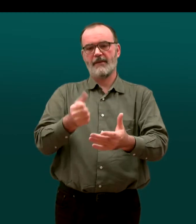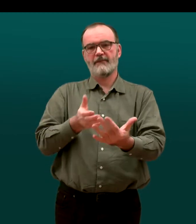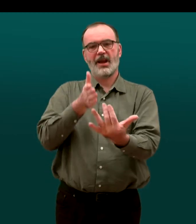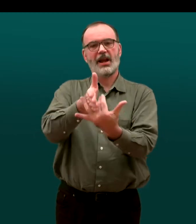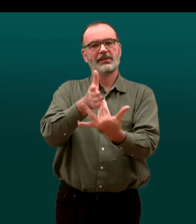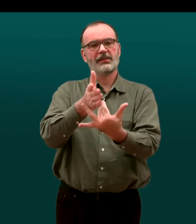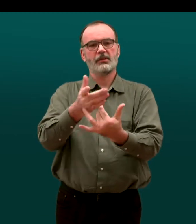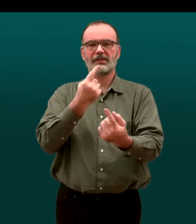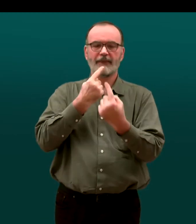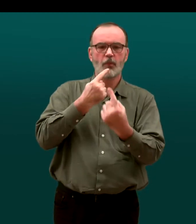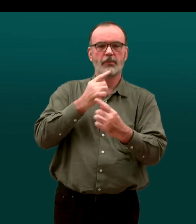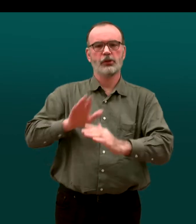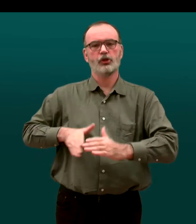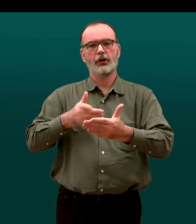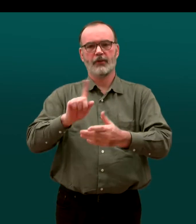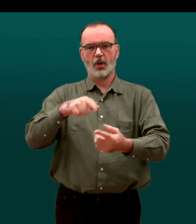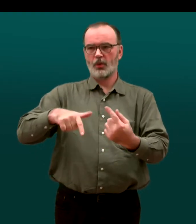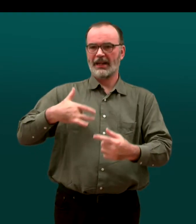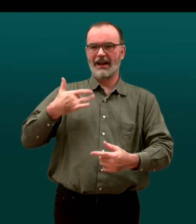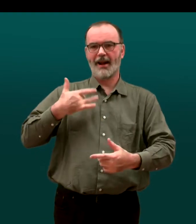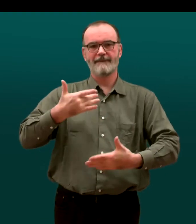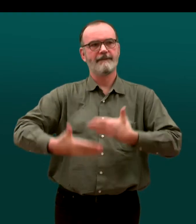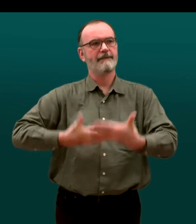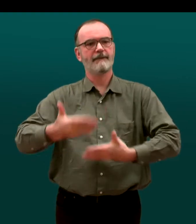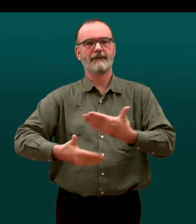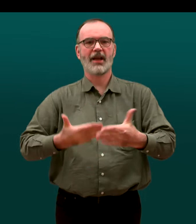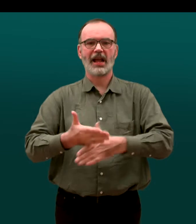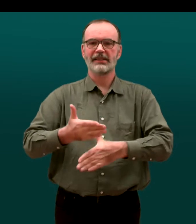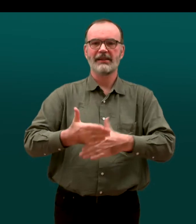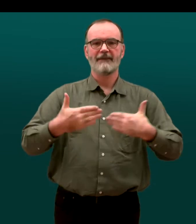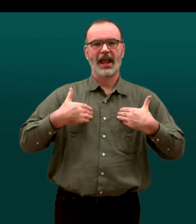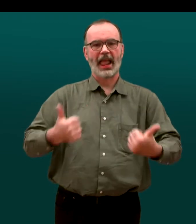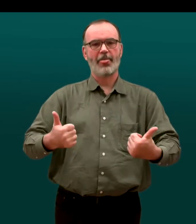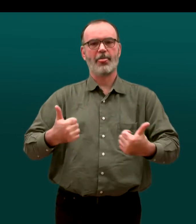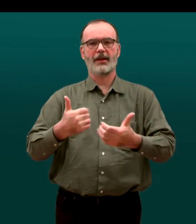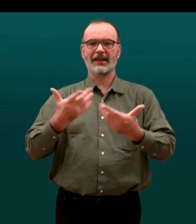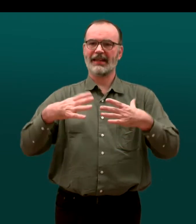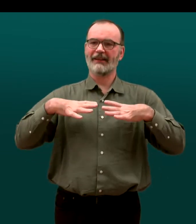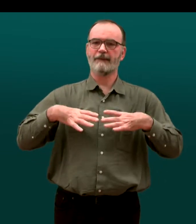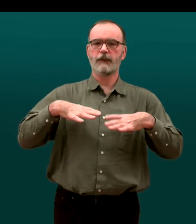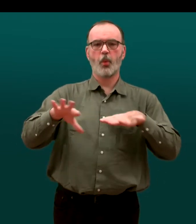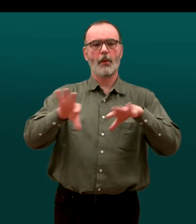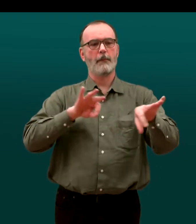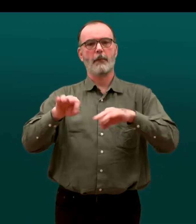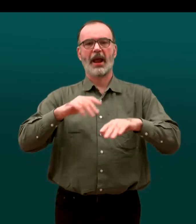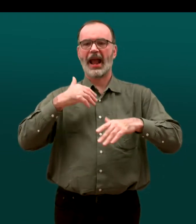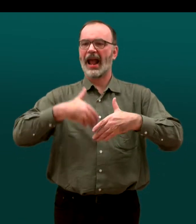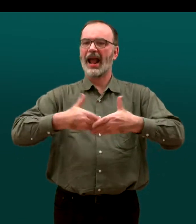users will have access to the information and services they need to live active, healthy lives and to make informed choices at